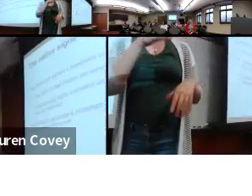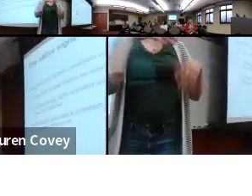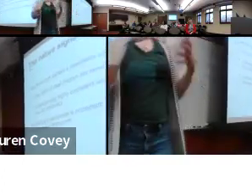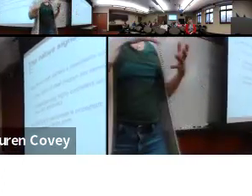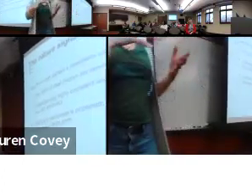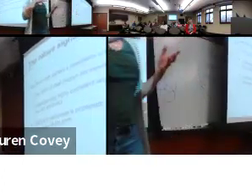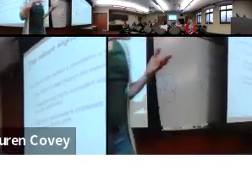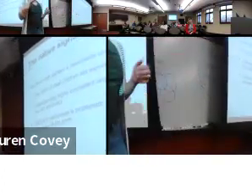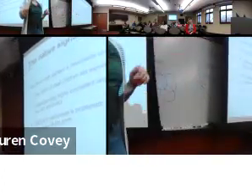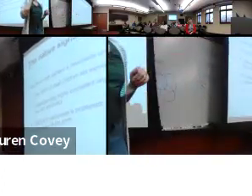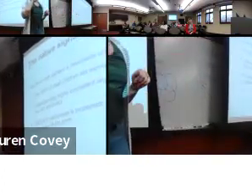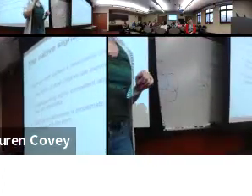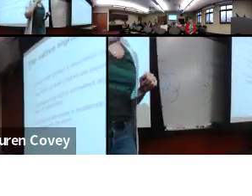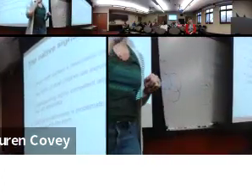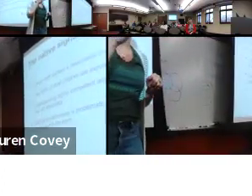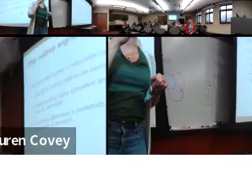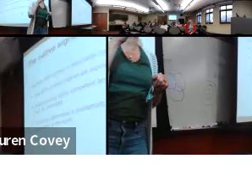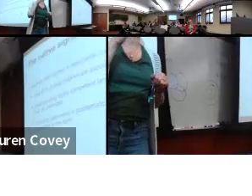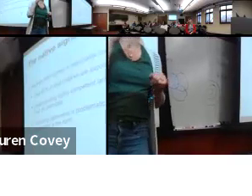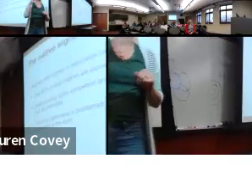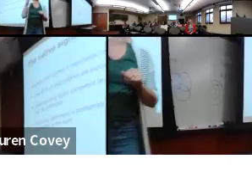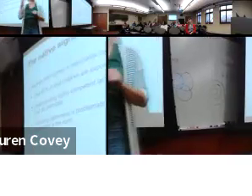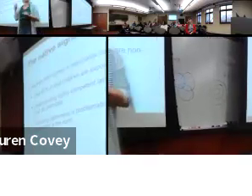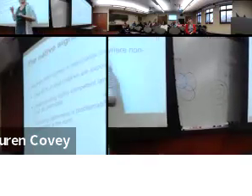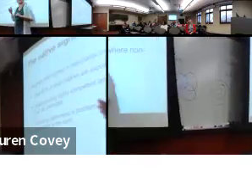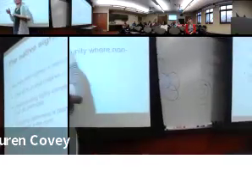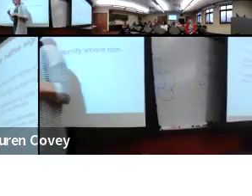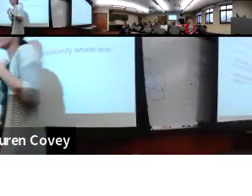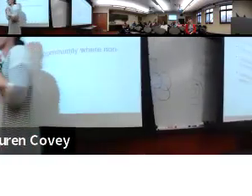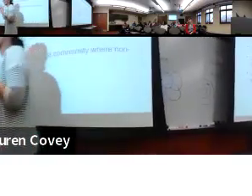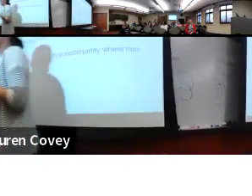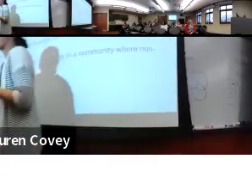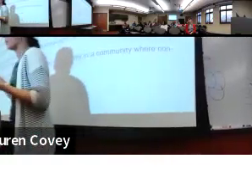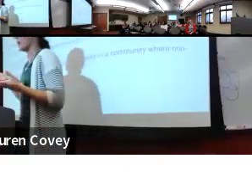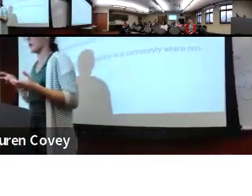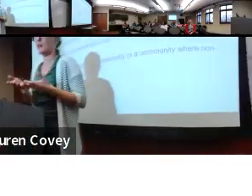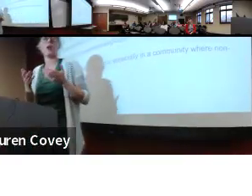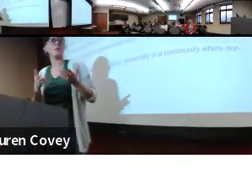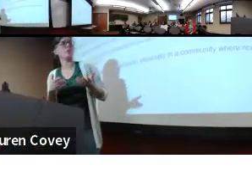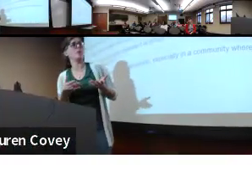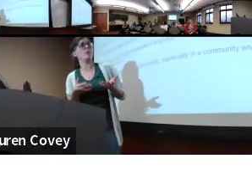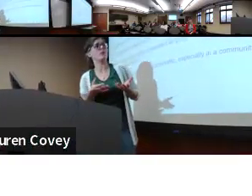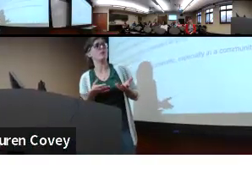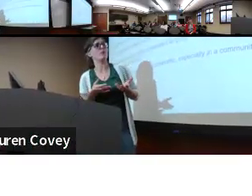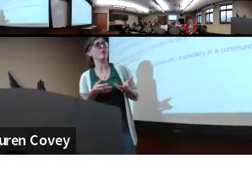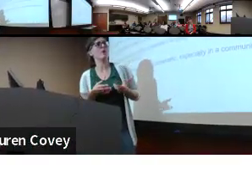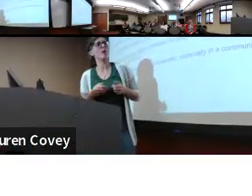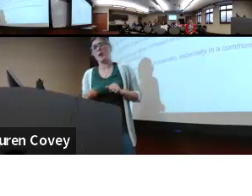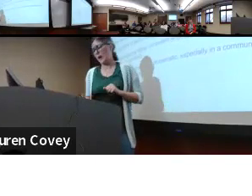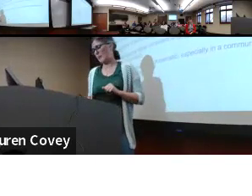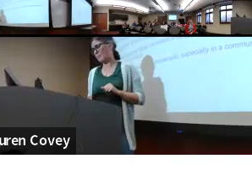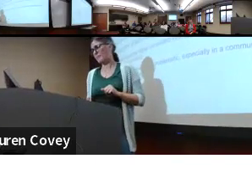look, these people have learned to sign, but they learned too late, and they will never learn to be as fully competent as other people who have learned from